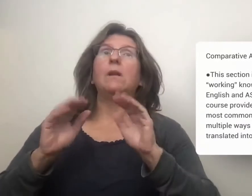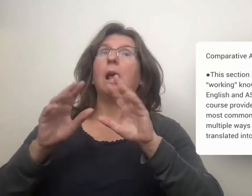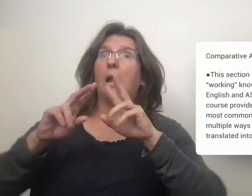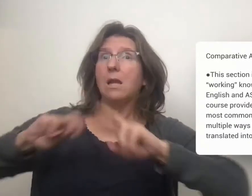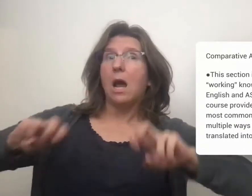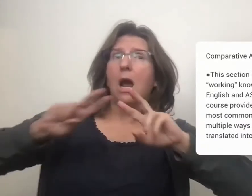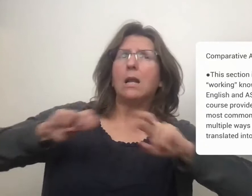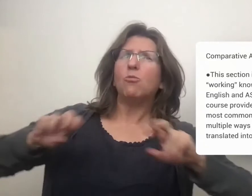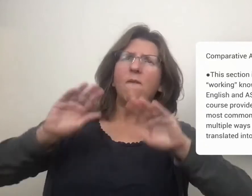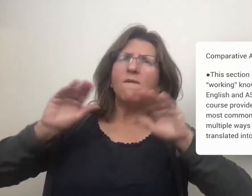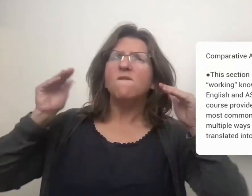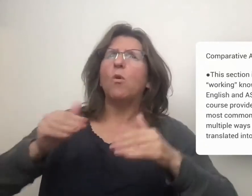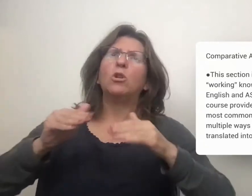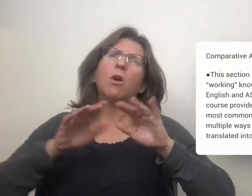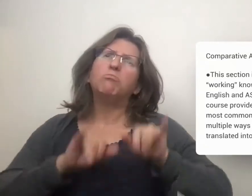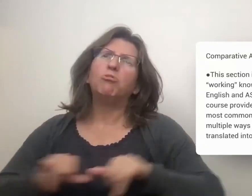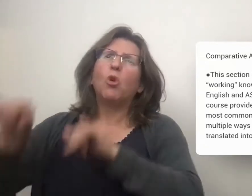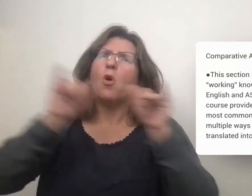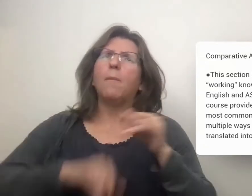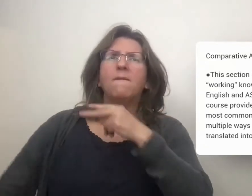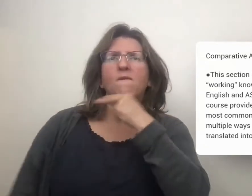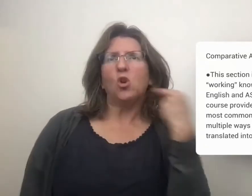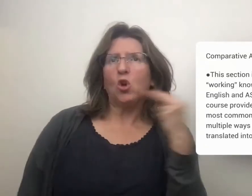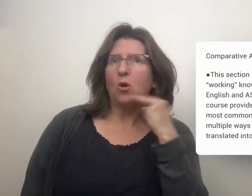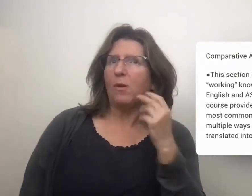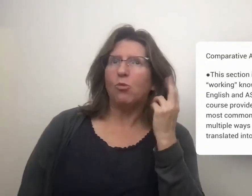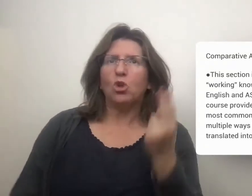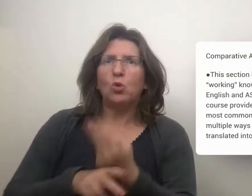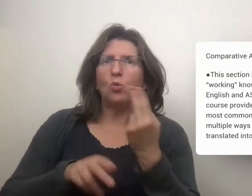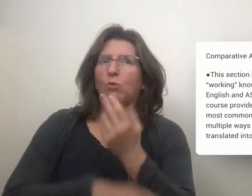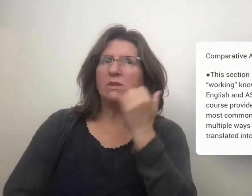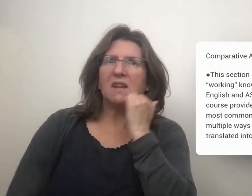My intention is to provide you insight into the most commonly used verbs